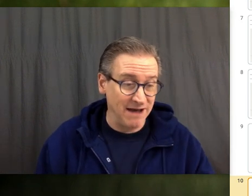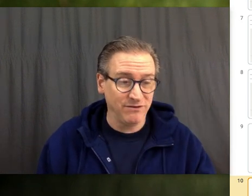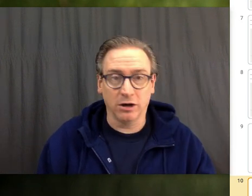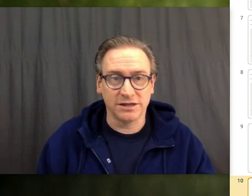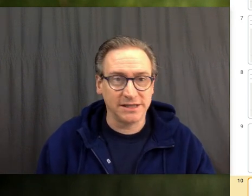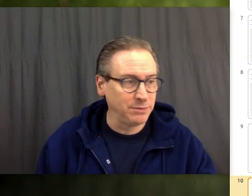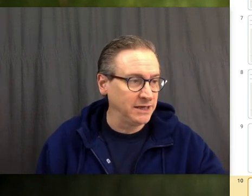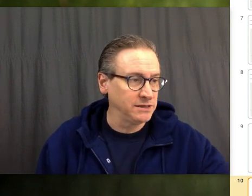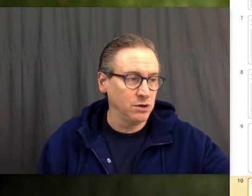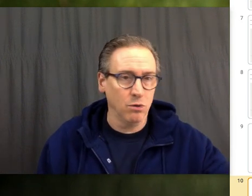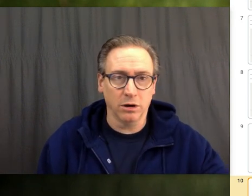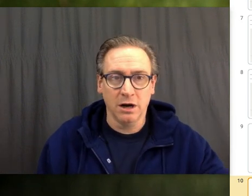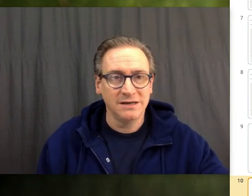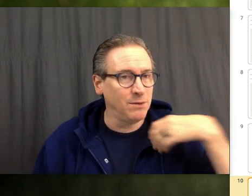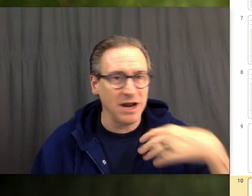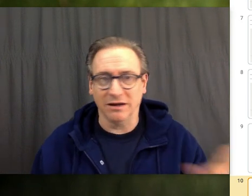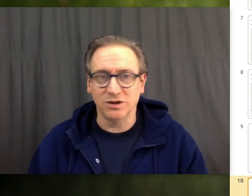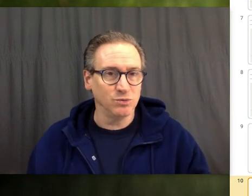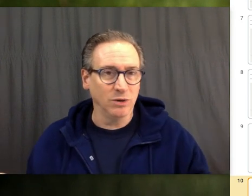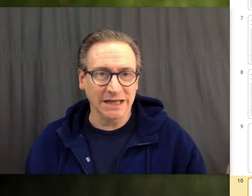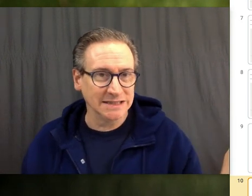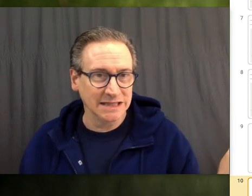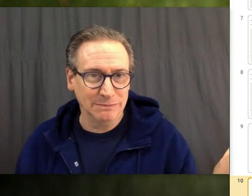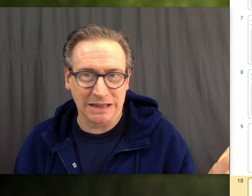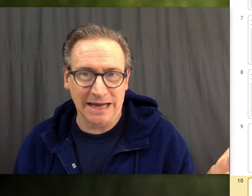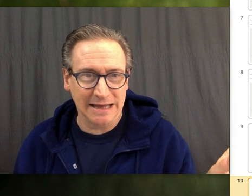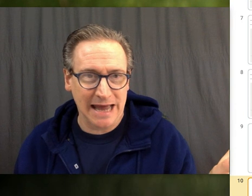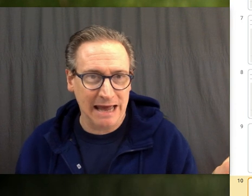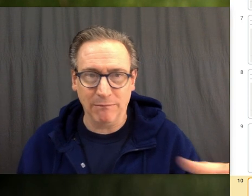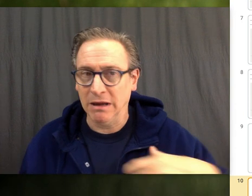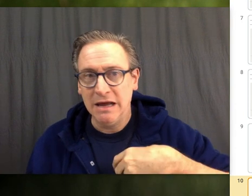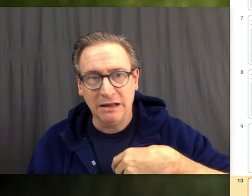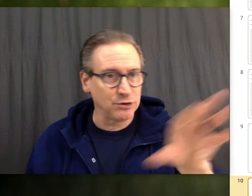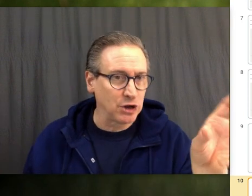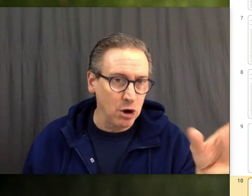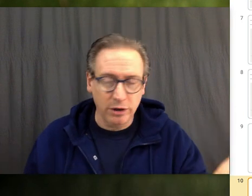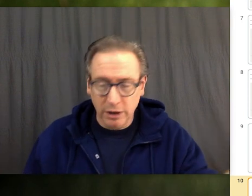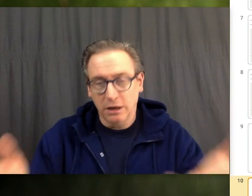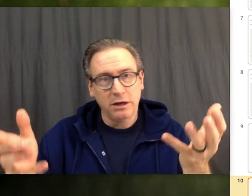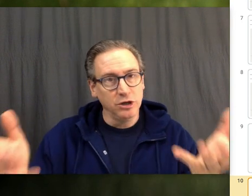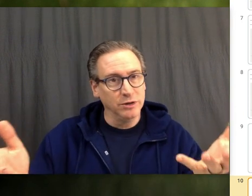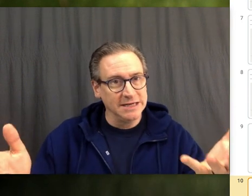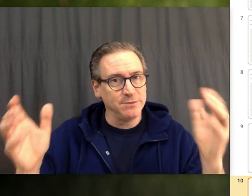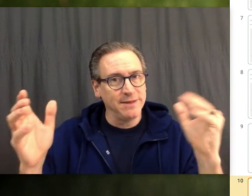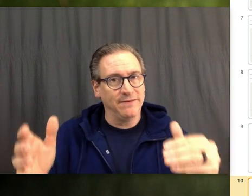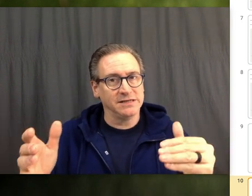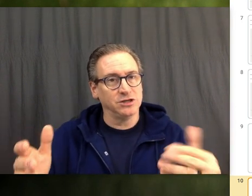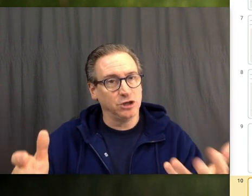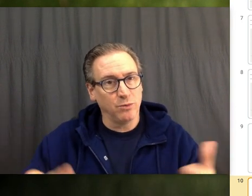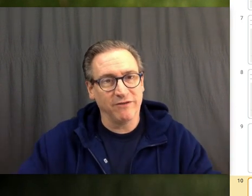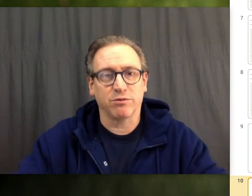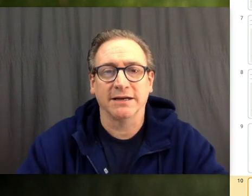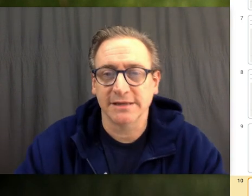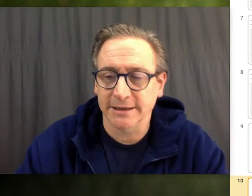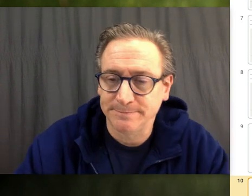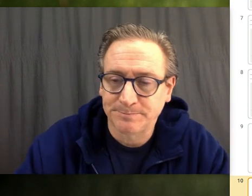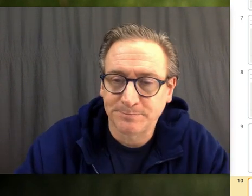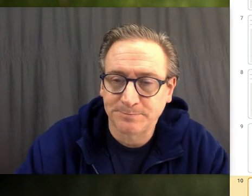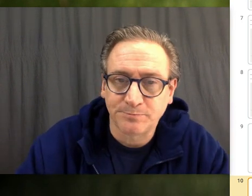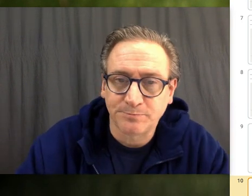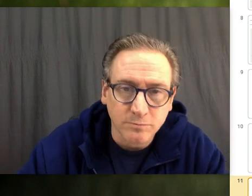to have younger siblings or someone else who's willing to play the game, learn the code, you can teach them that, and this is a good way of